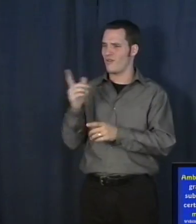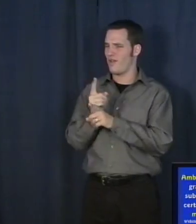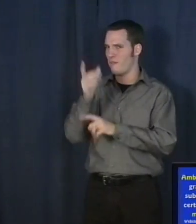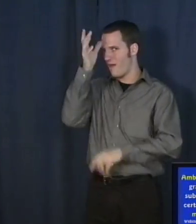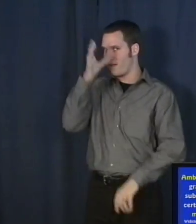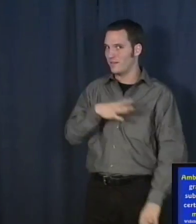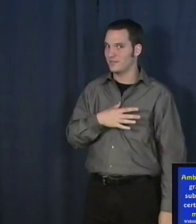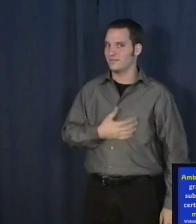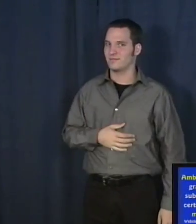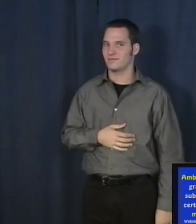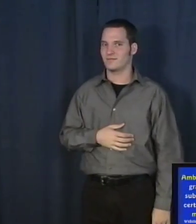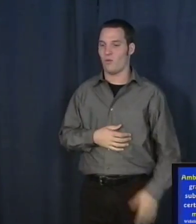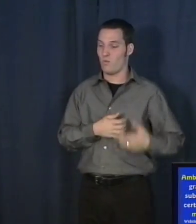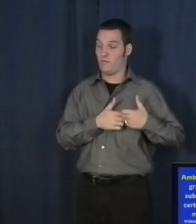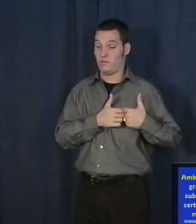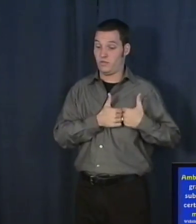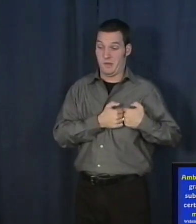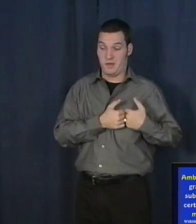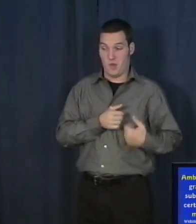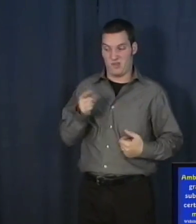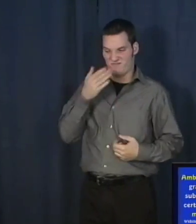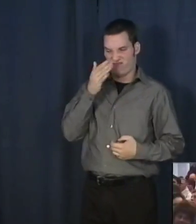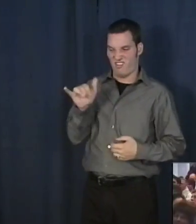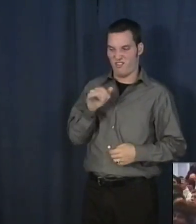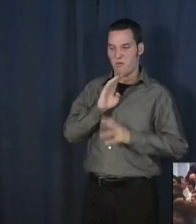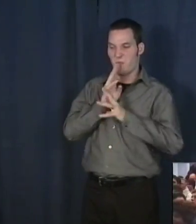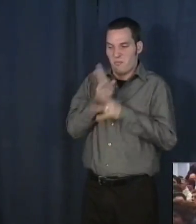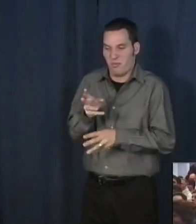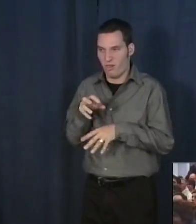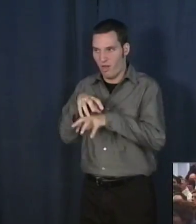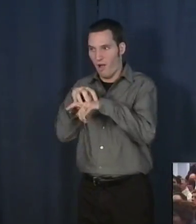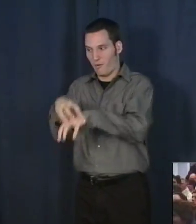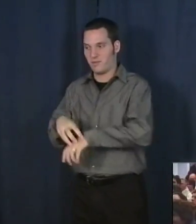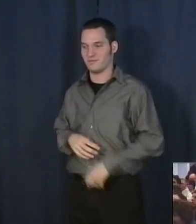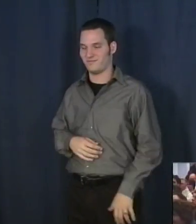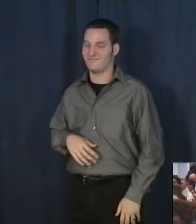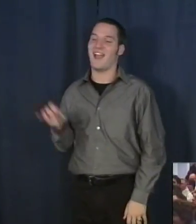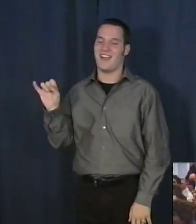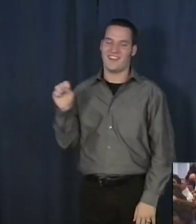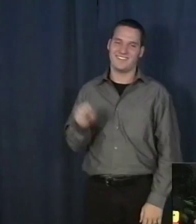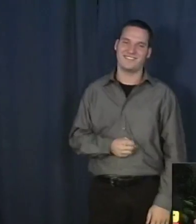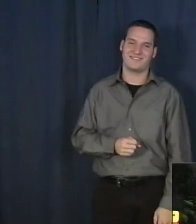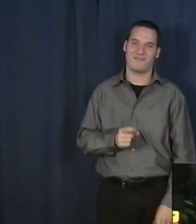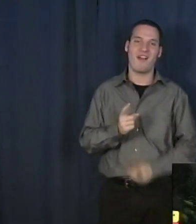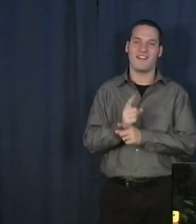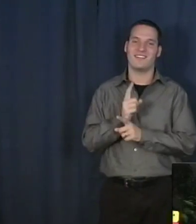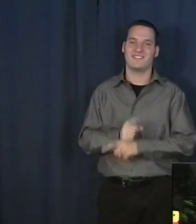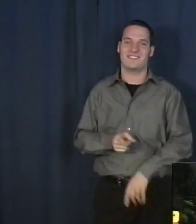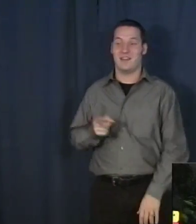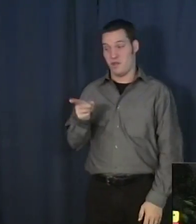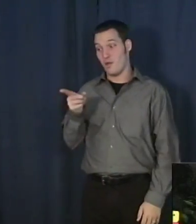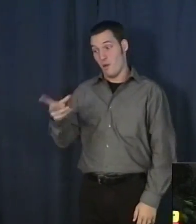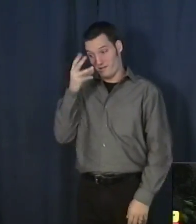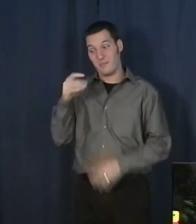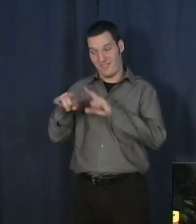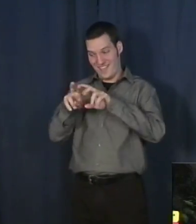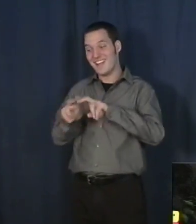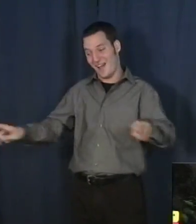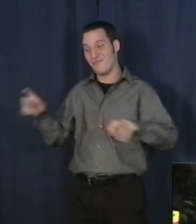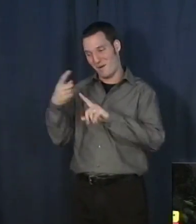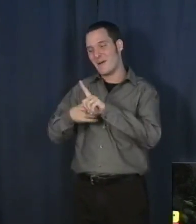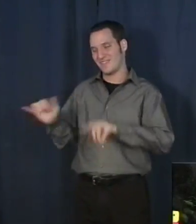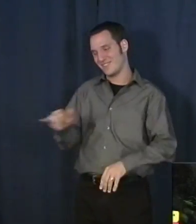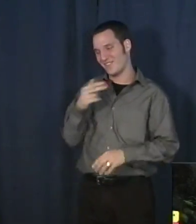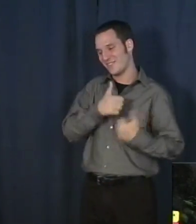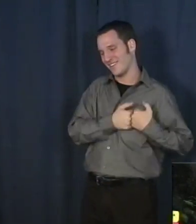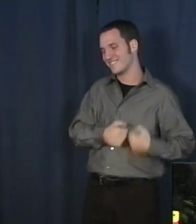That explains a few things, doesn't it, fellas? Hey, dear, you smell like a puked up octopus. Mm-hmm. Yeah. Yeah, and you can